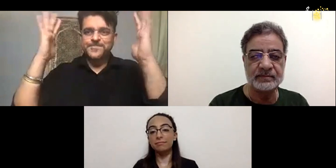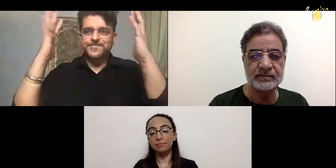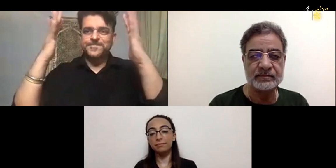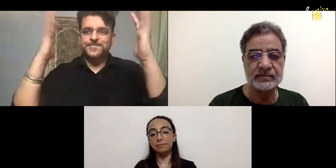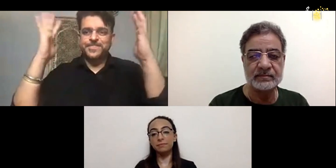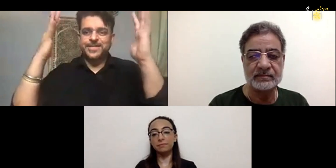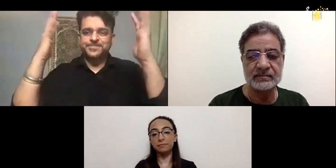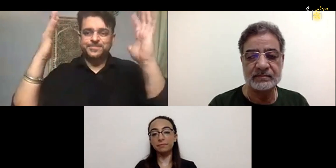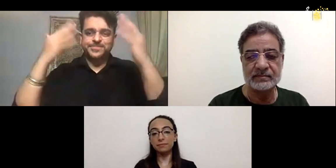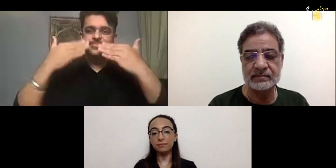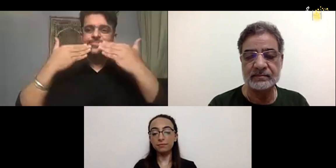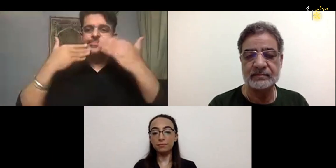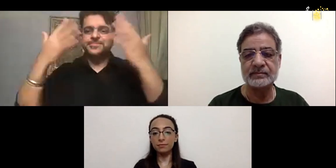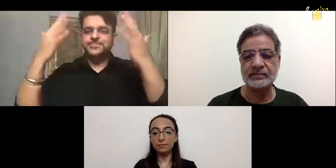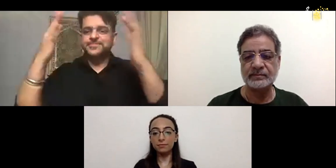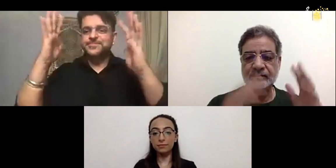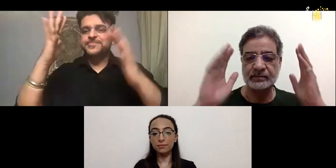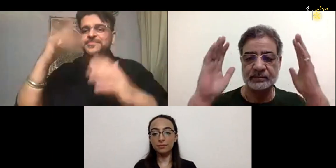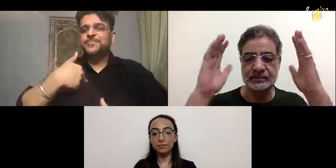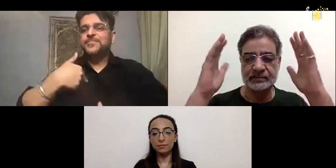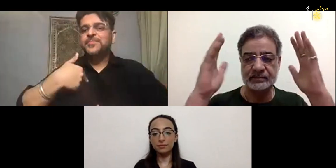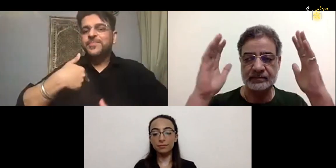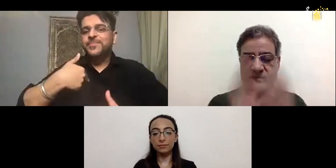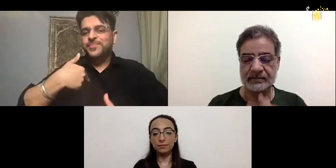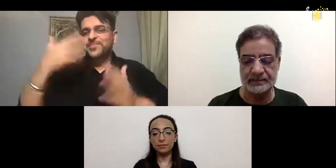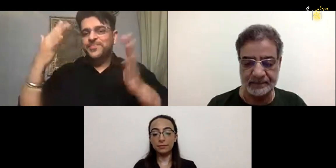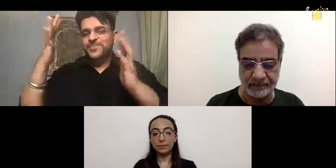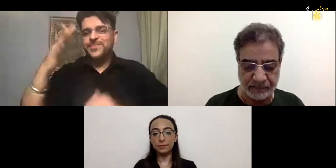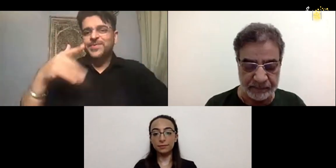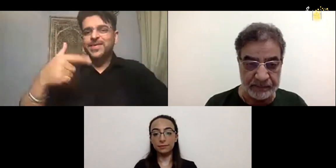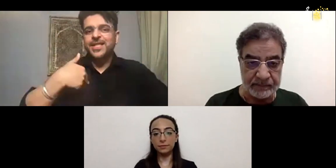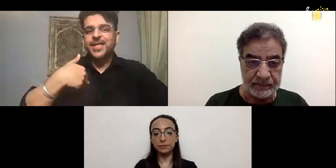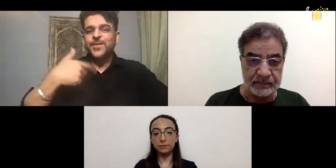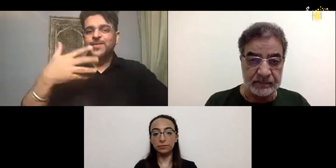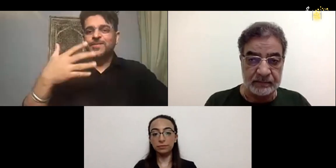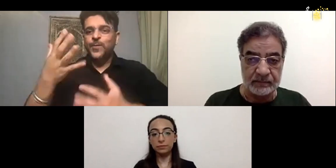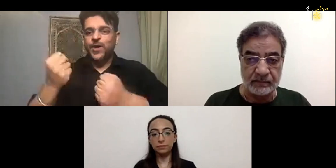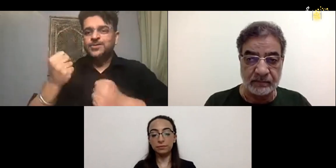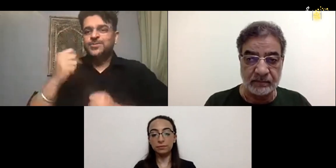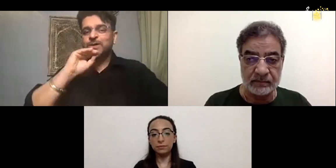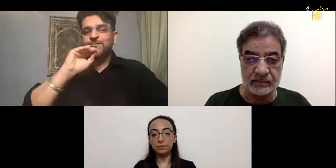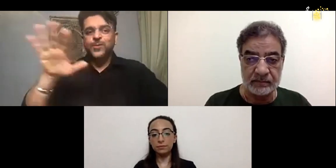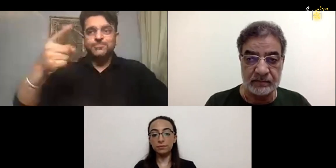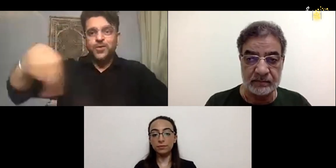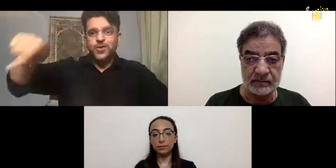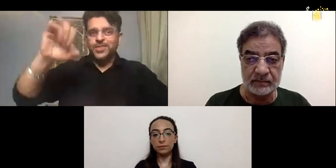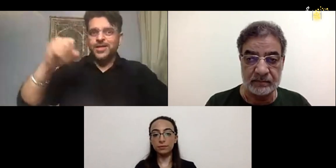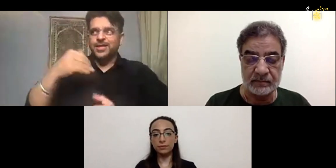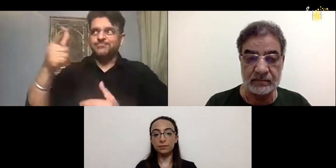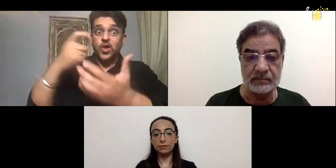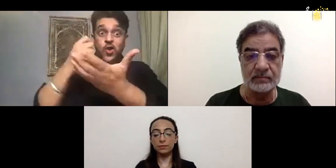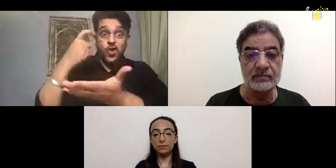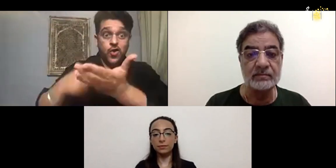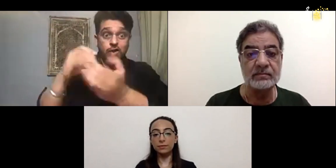Thank you so much. Waving hands. Thank you so much. I would like to inform you